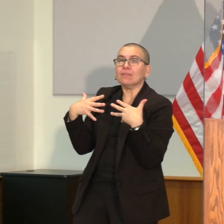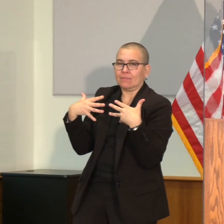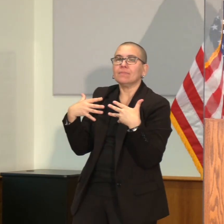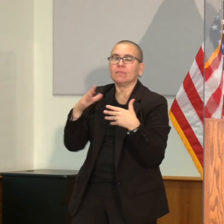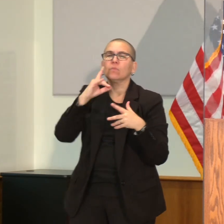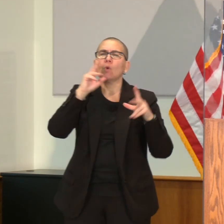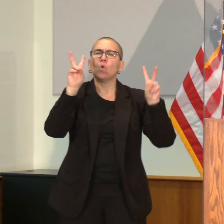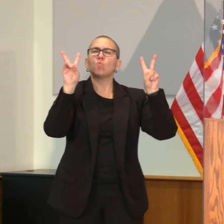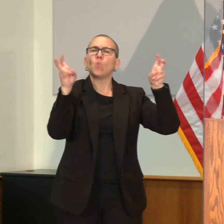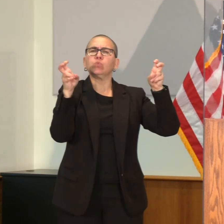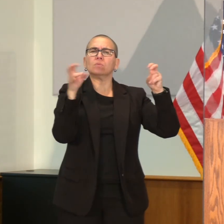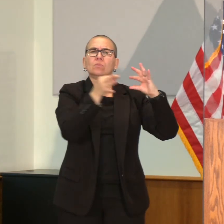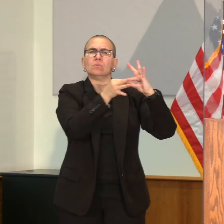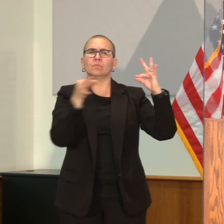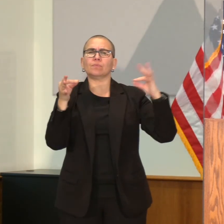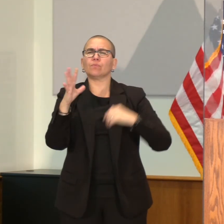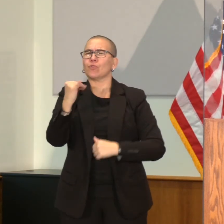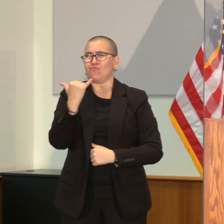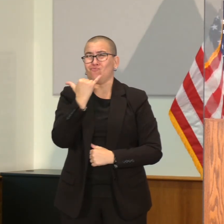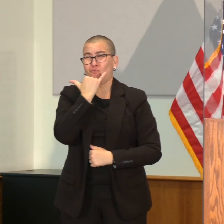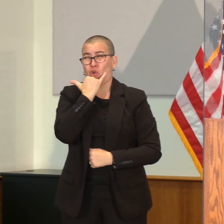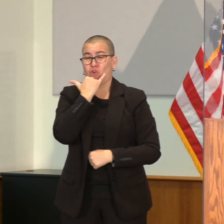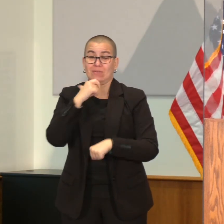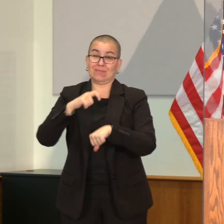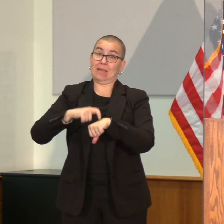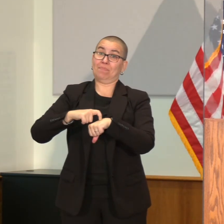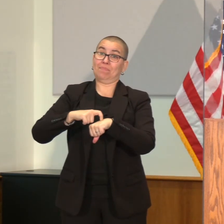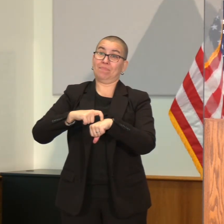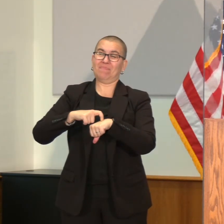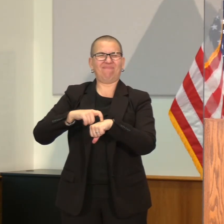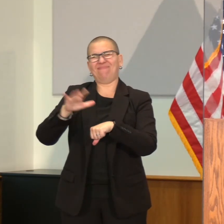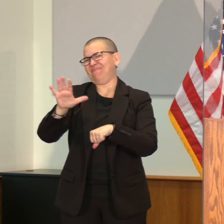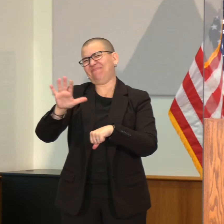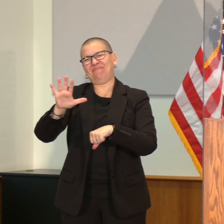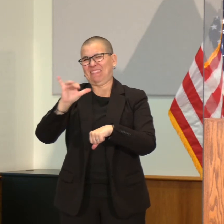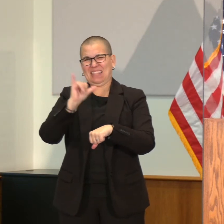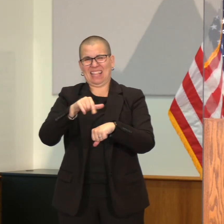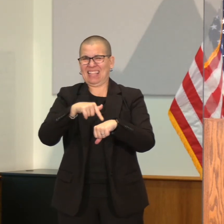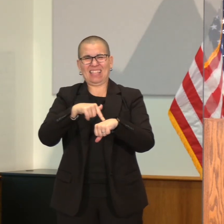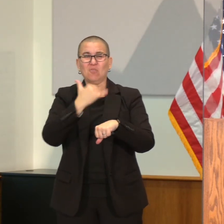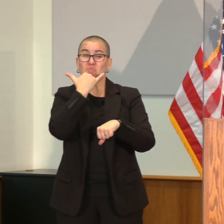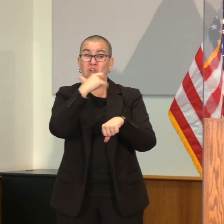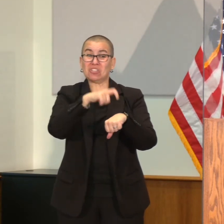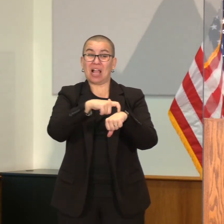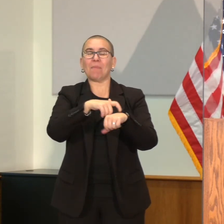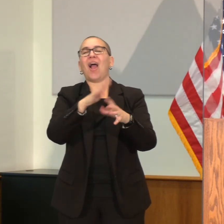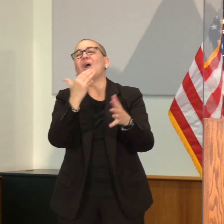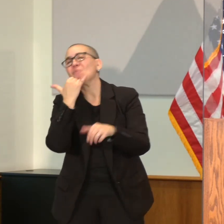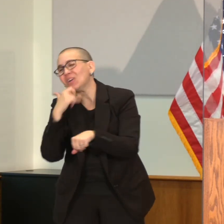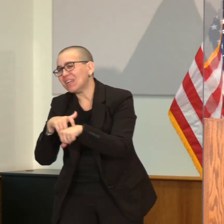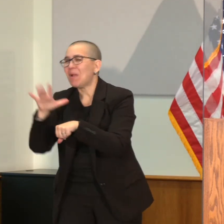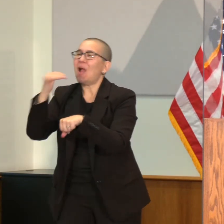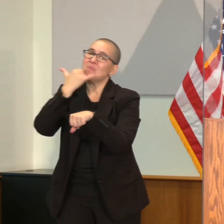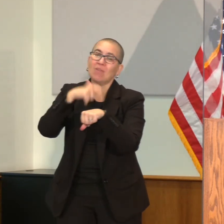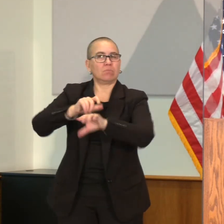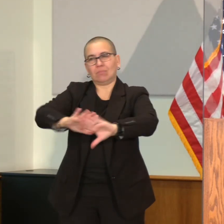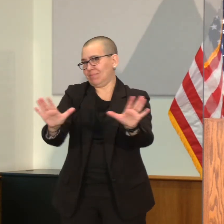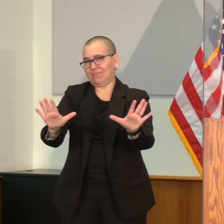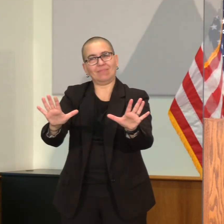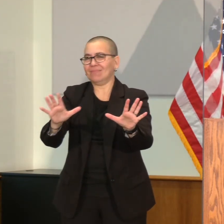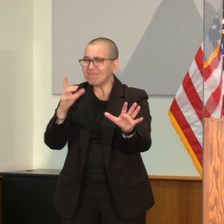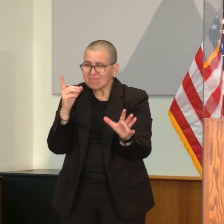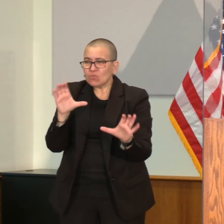wrong time to do the right thing. Today, I join our governor and my House and Senate colleagues, including